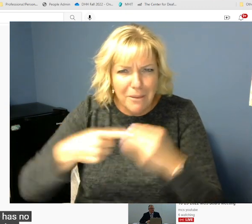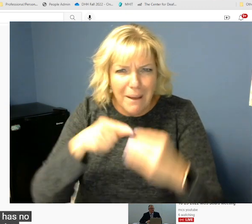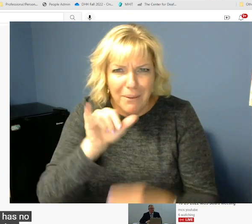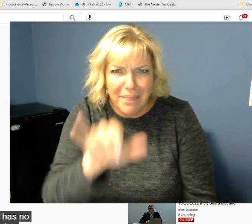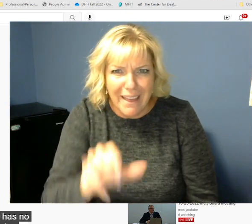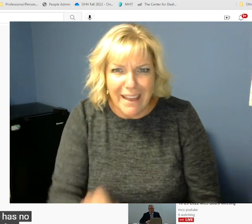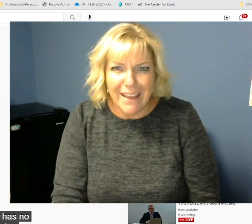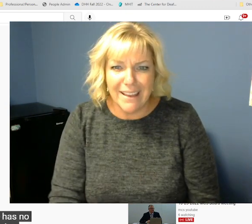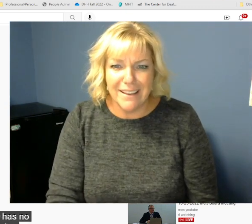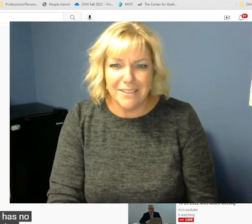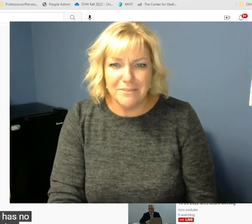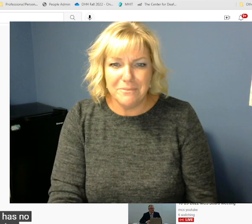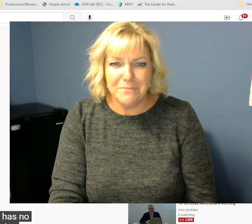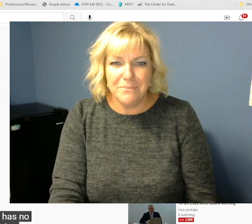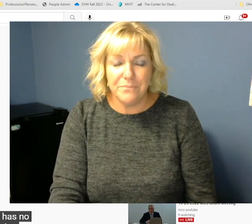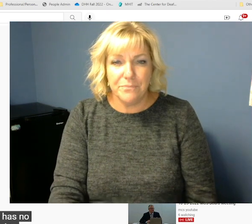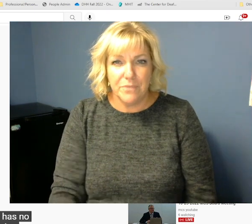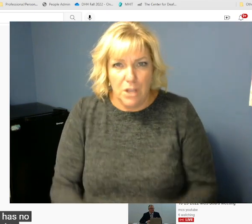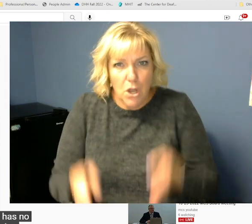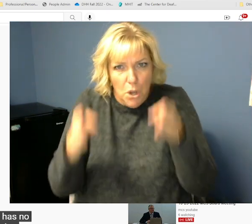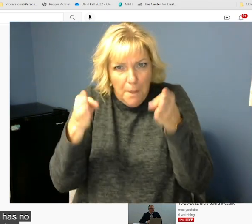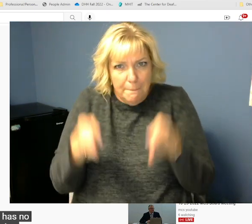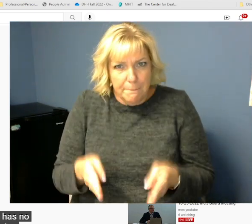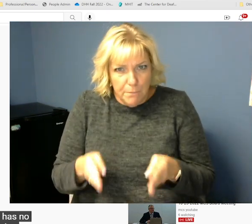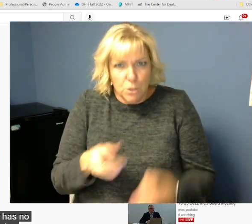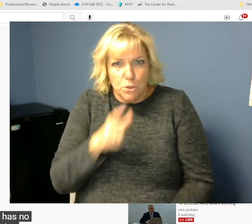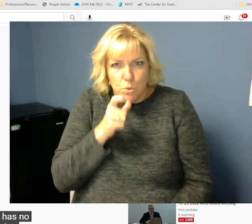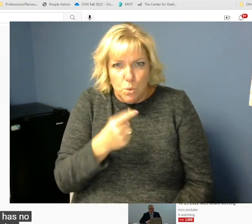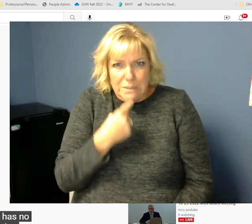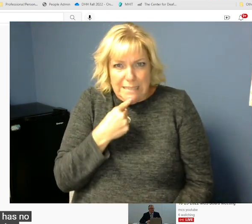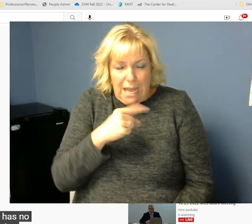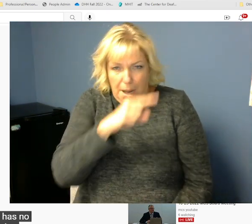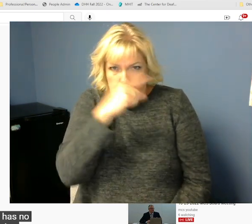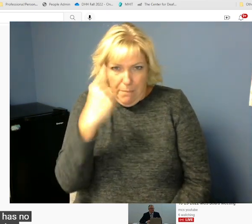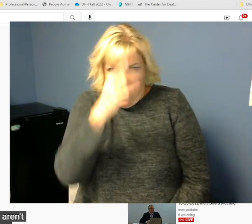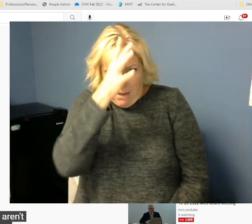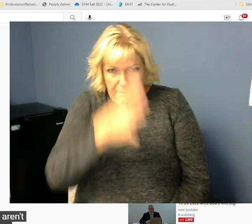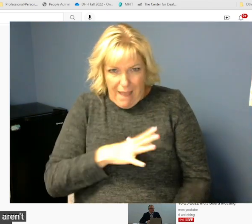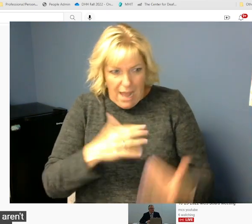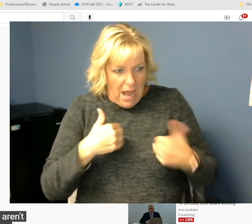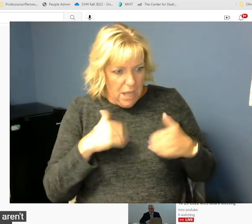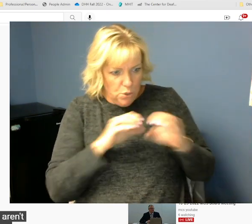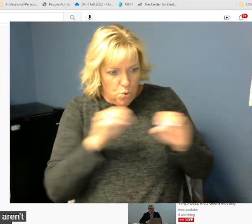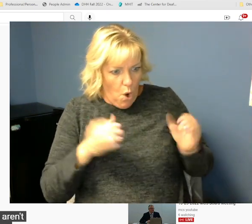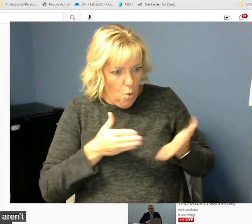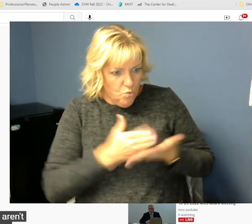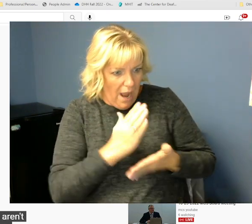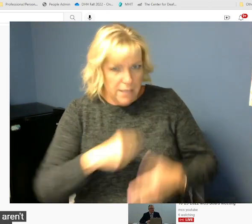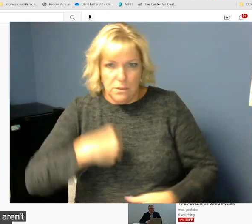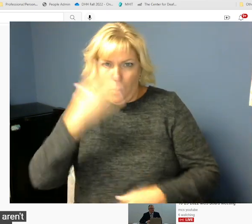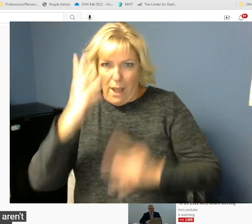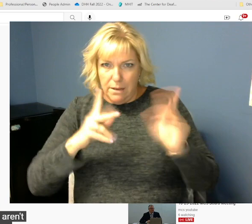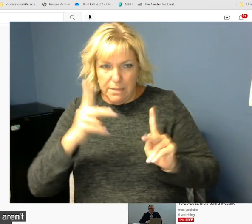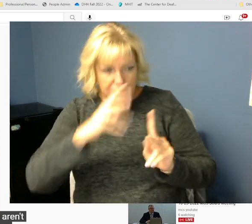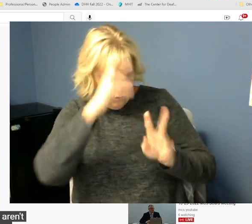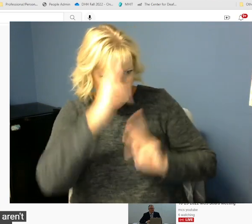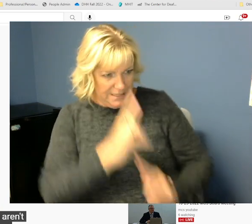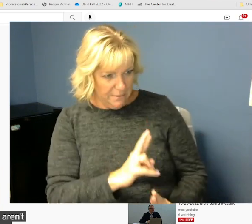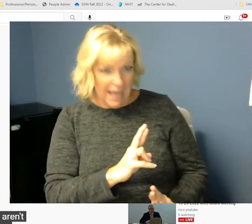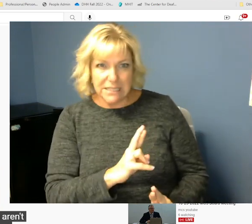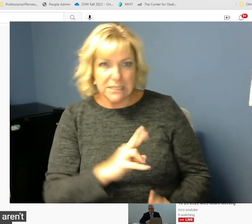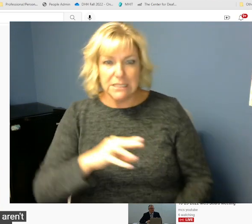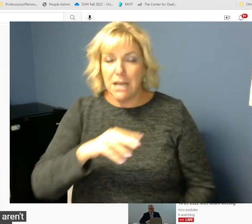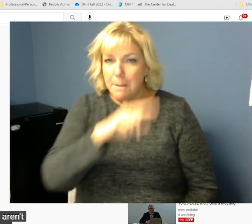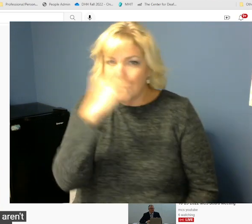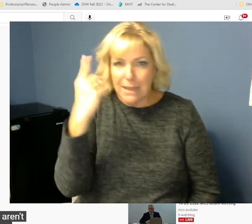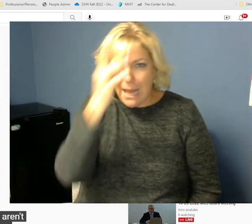The person who had said a black man has no rights, which a white man is bound to respect, who had said that black men aren't